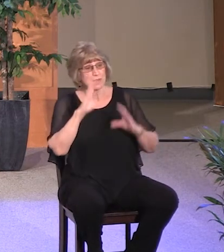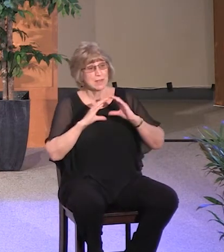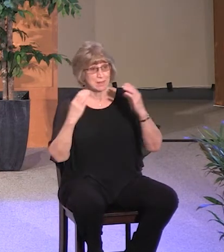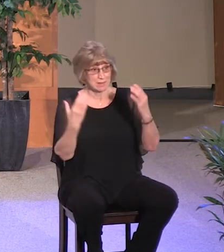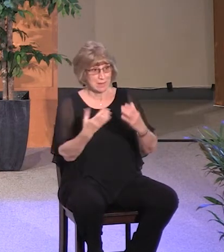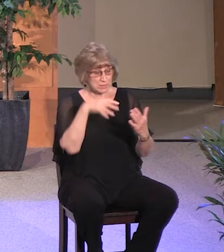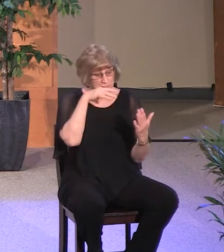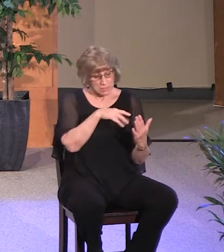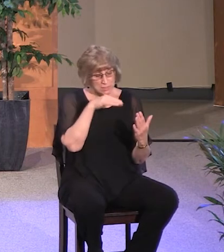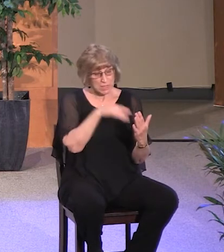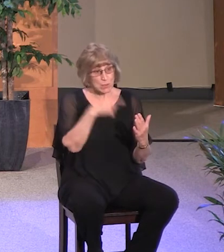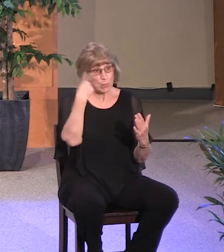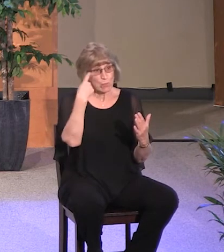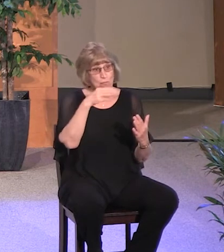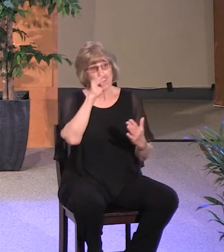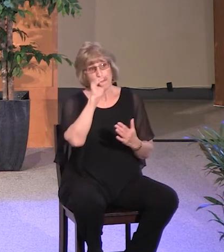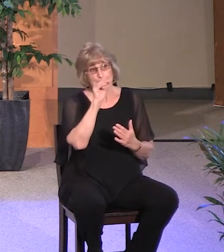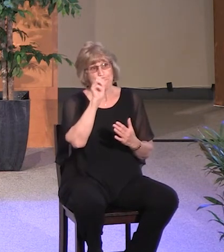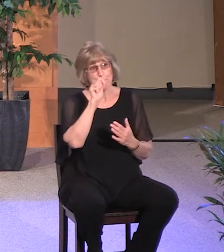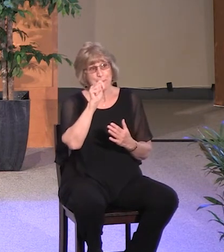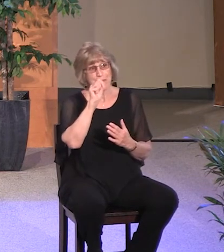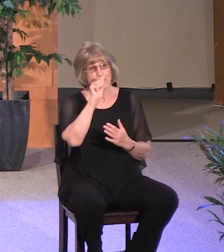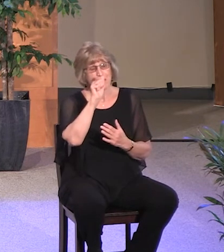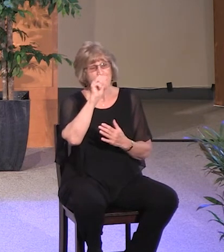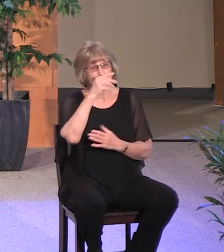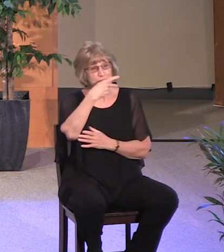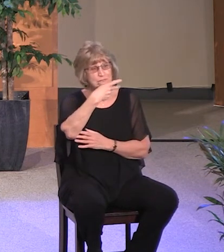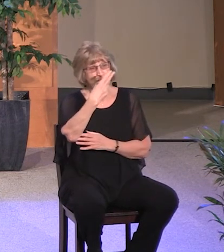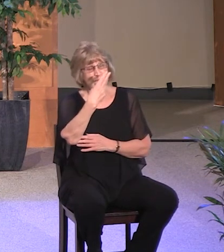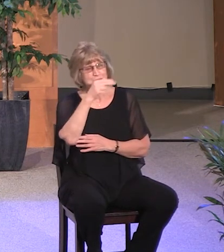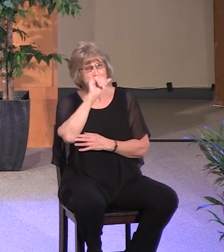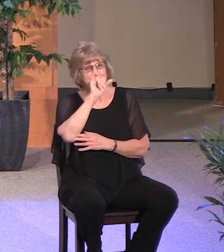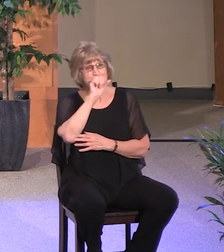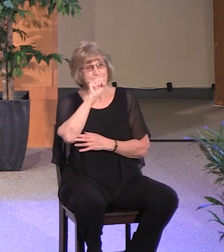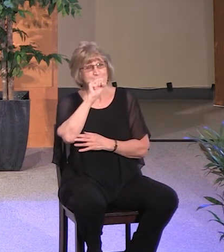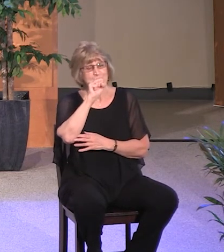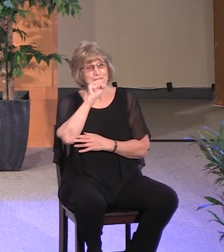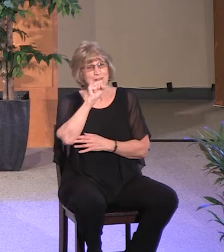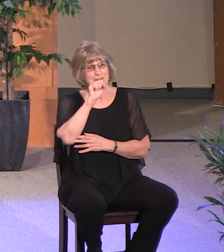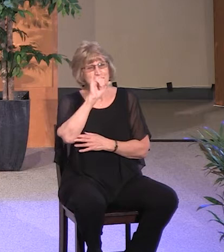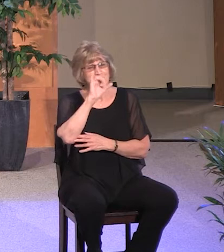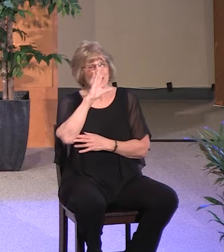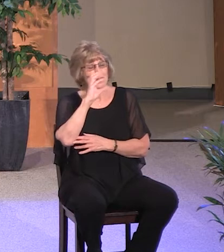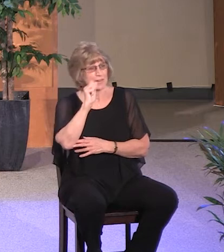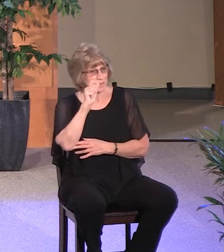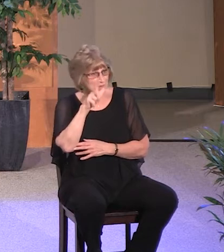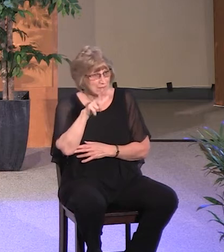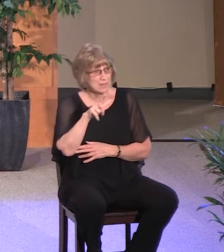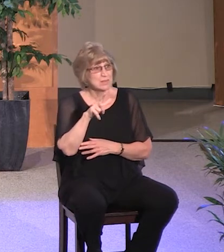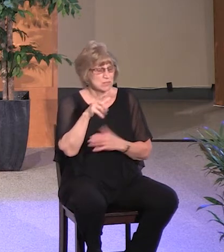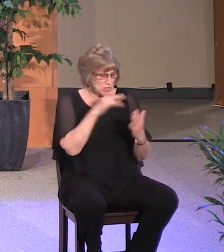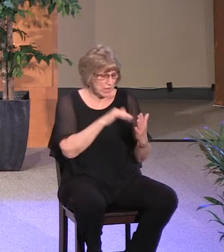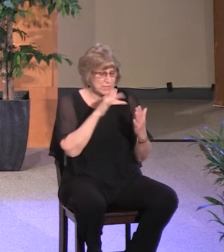metaphysical understanding, foundational work. And here they explain that heaven is a state of mind. When you live in the awareness of God